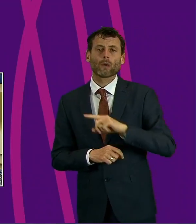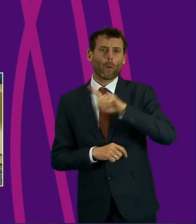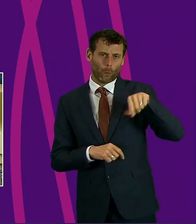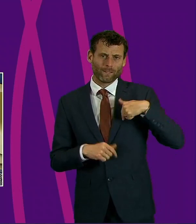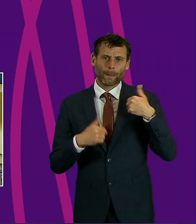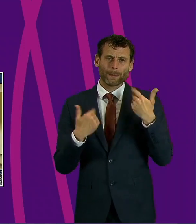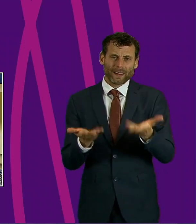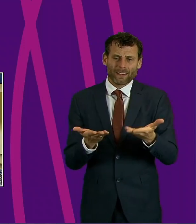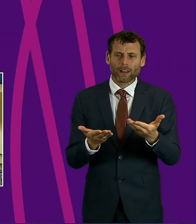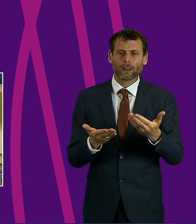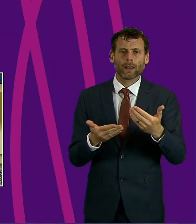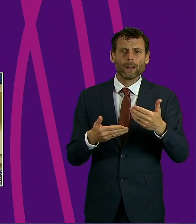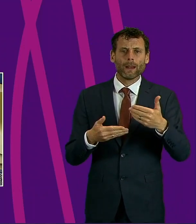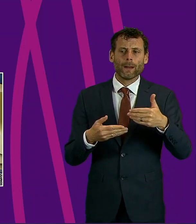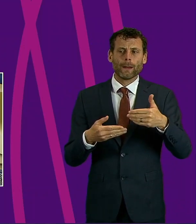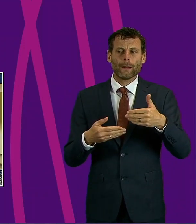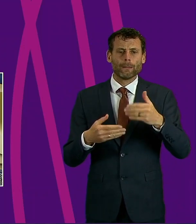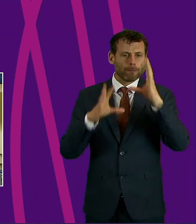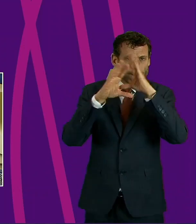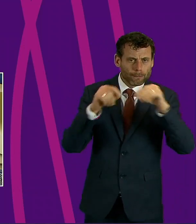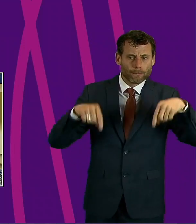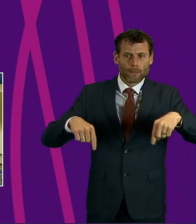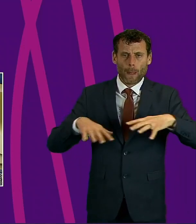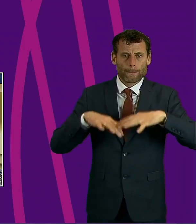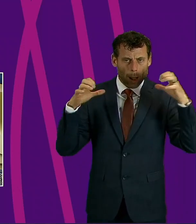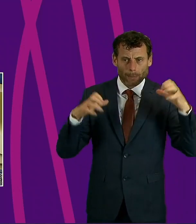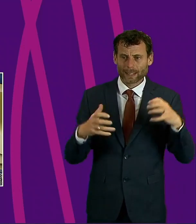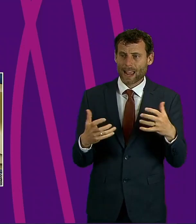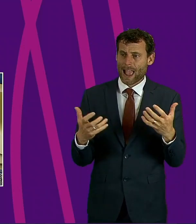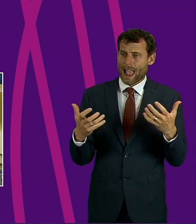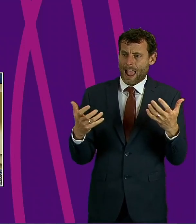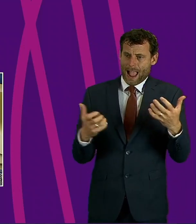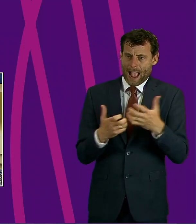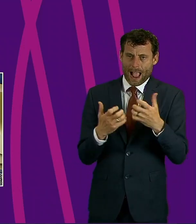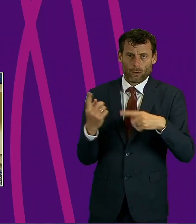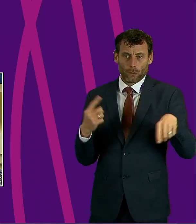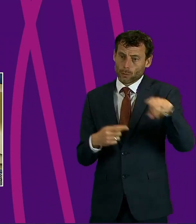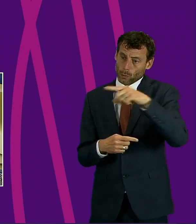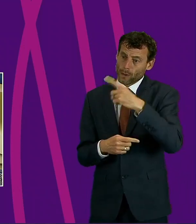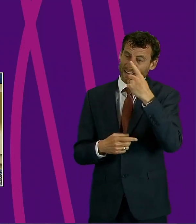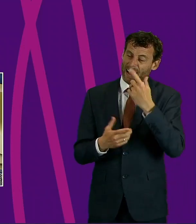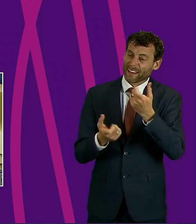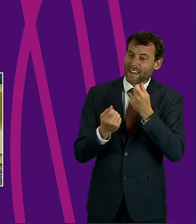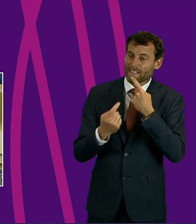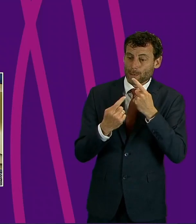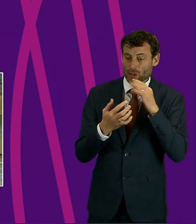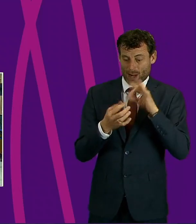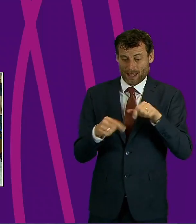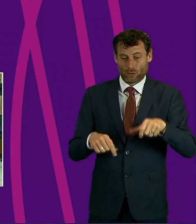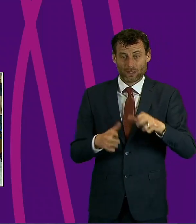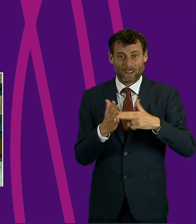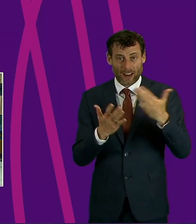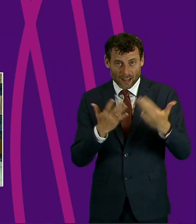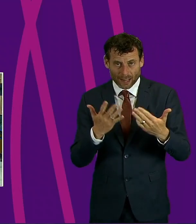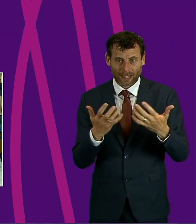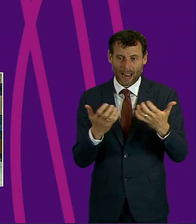about the range of ways to obtain information from the Government, specifically about the pandemic and our handling of it. Liz